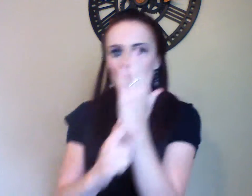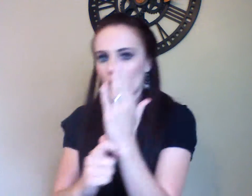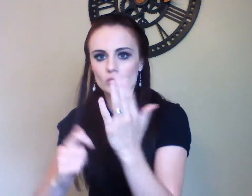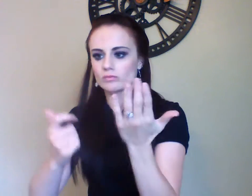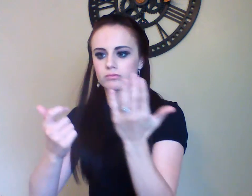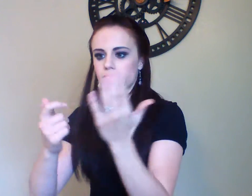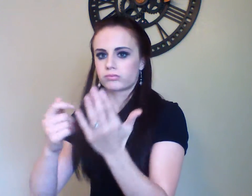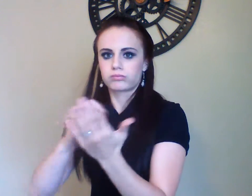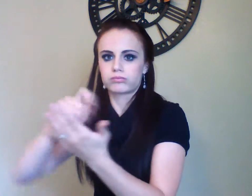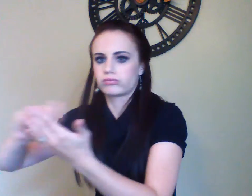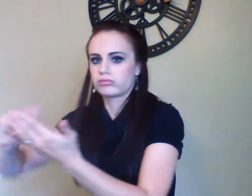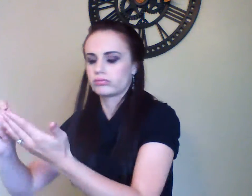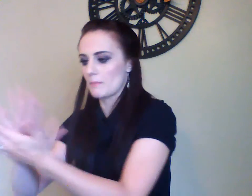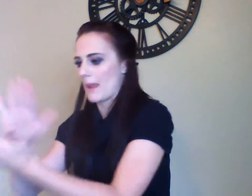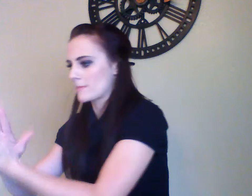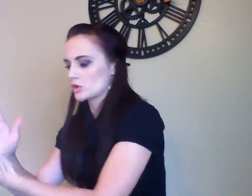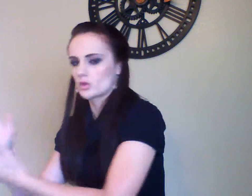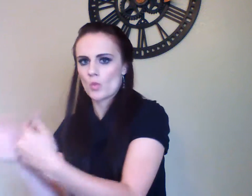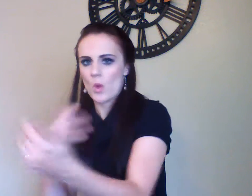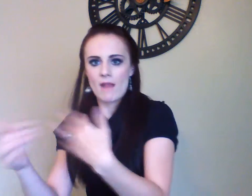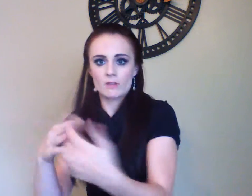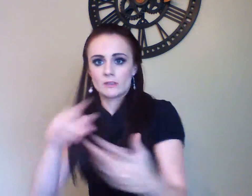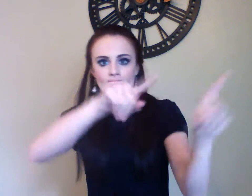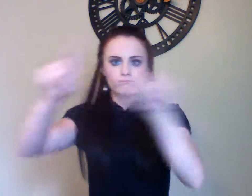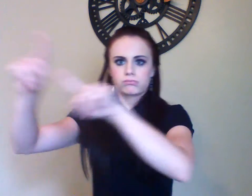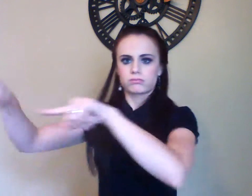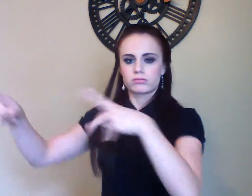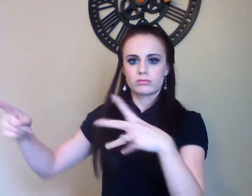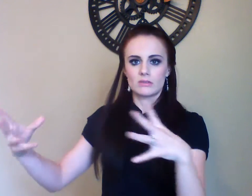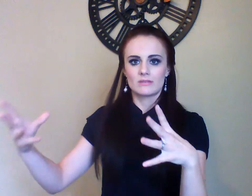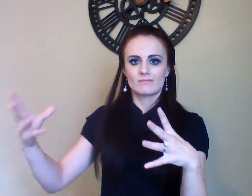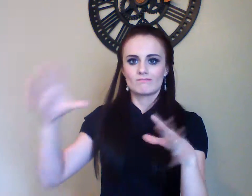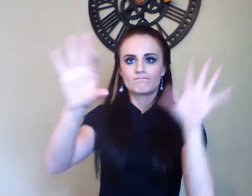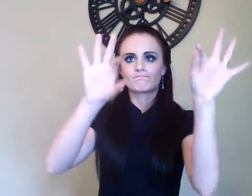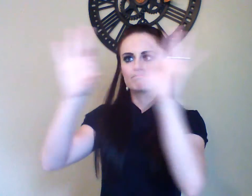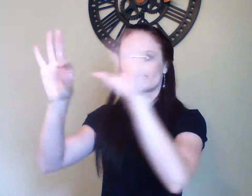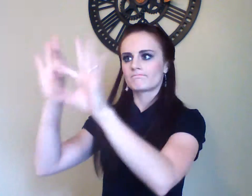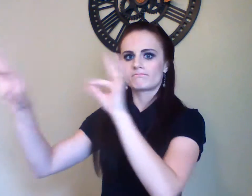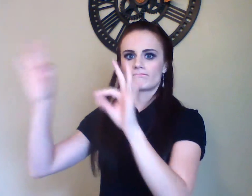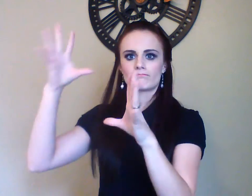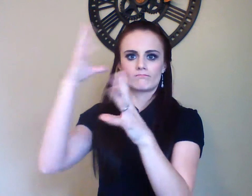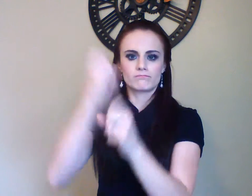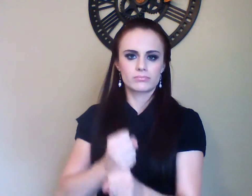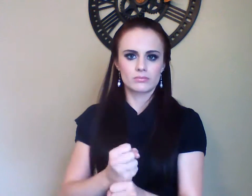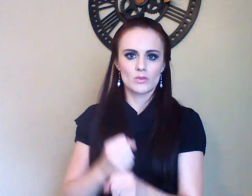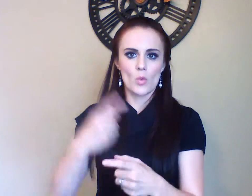will. Certainly not like a master's thesis, but it's a start. So students are